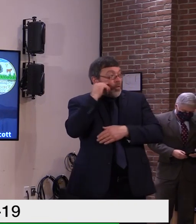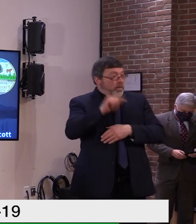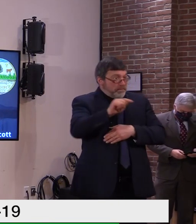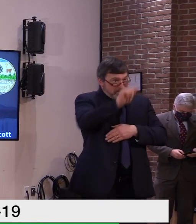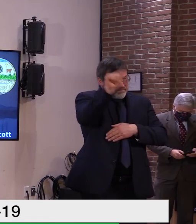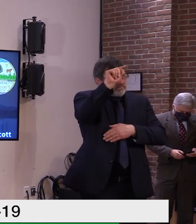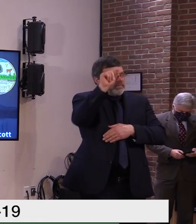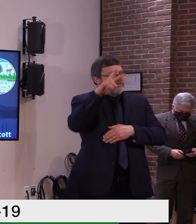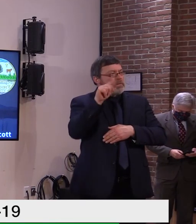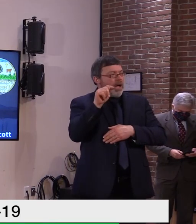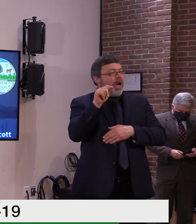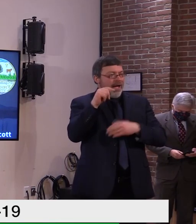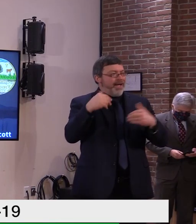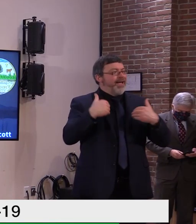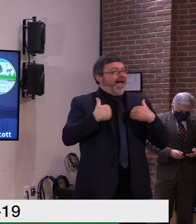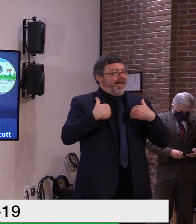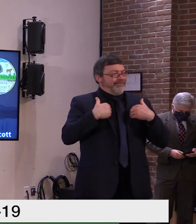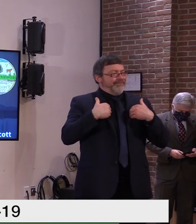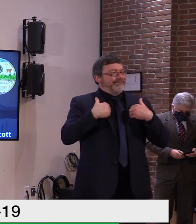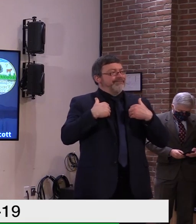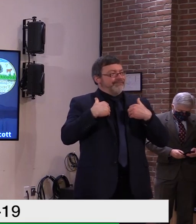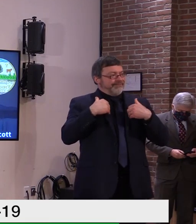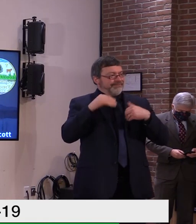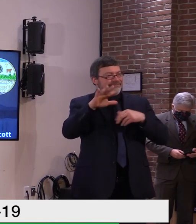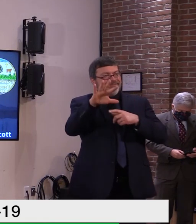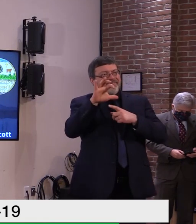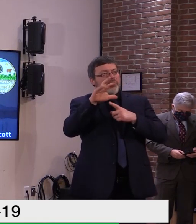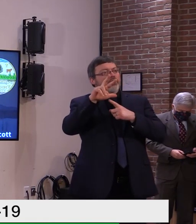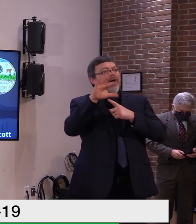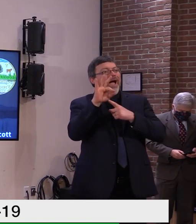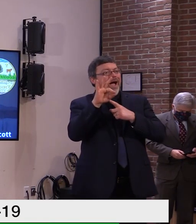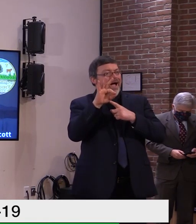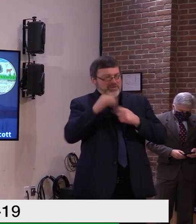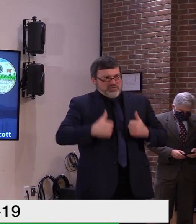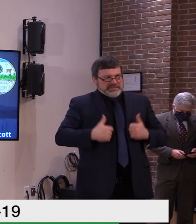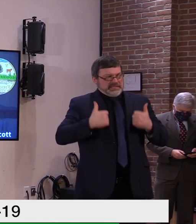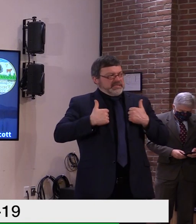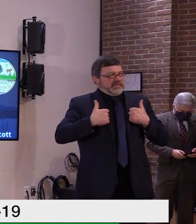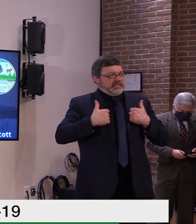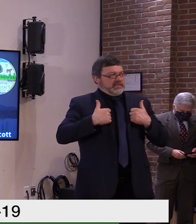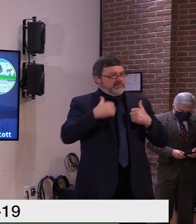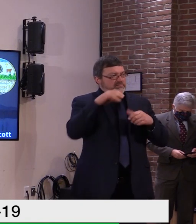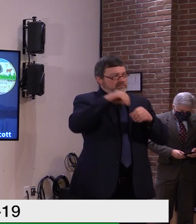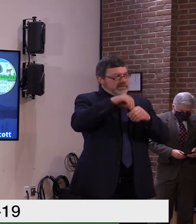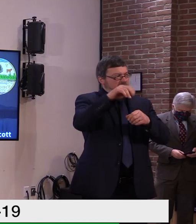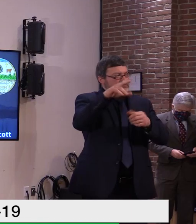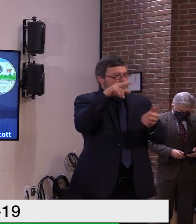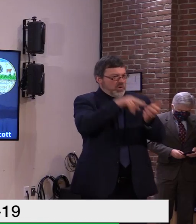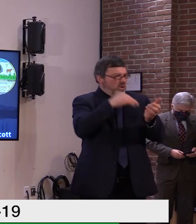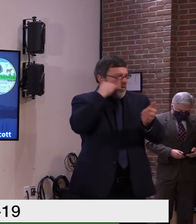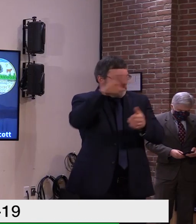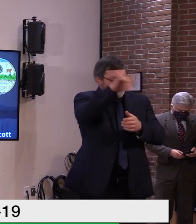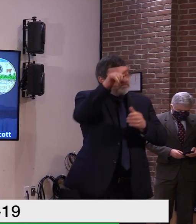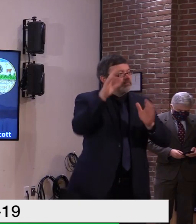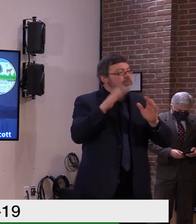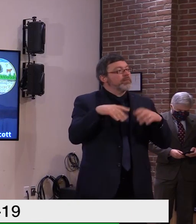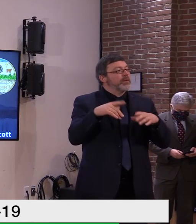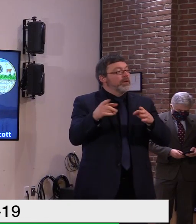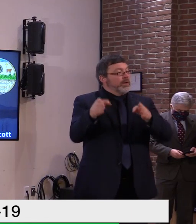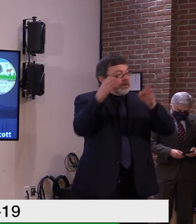There are currently 25 patients in the hospital with COVID, 7 in an ICU